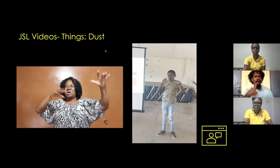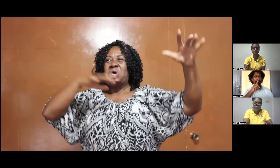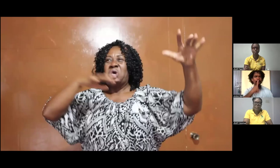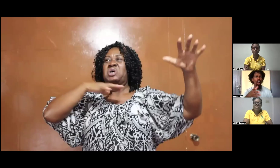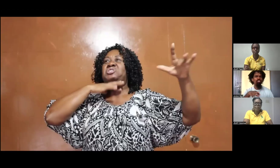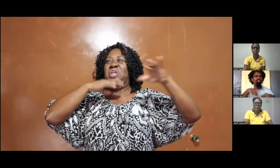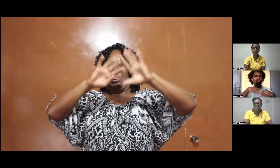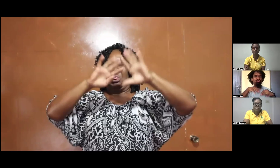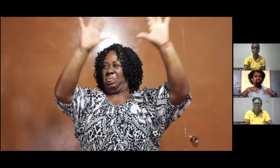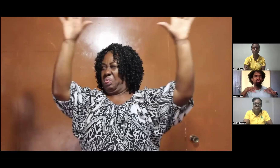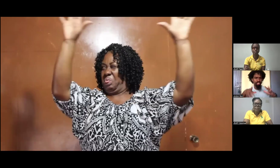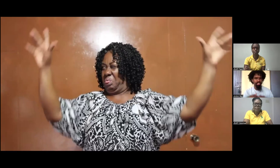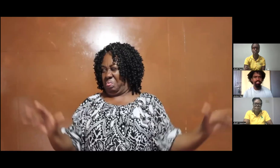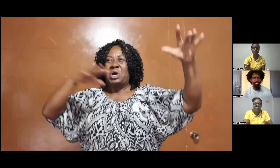two different signs for the dust.